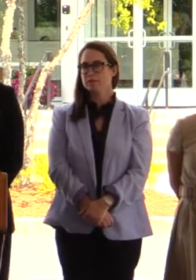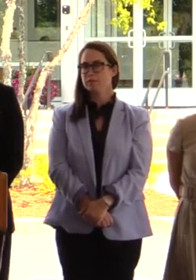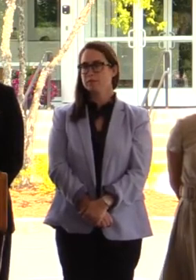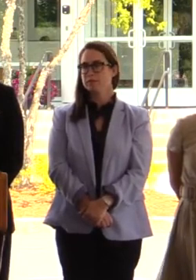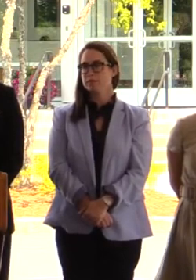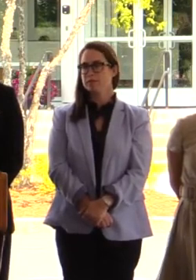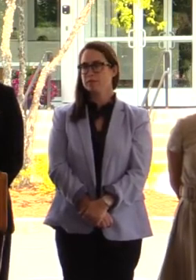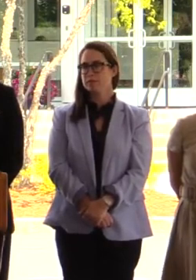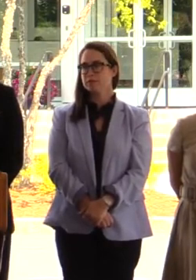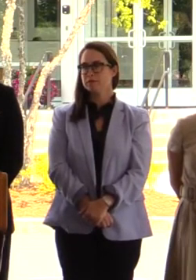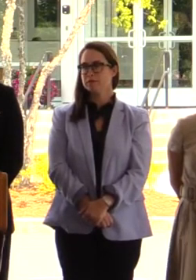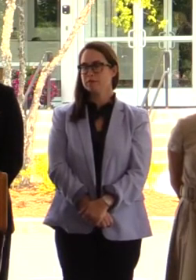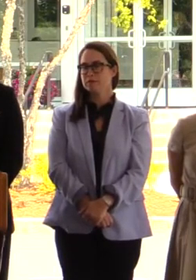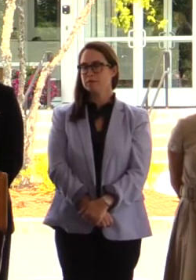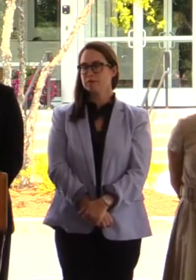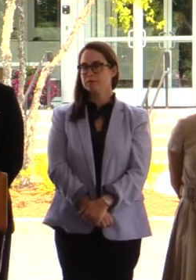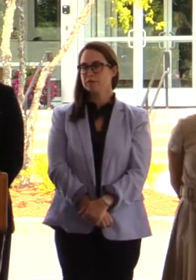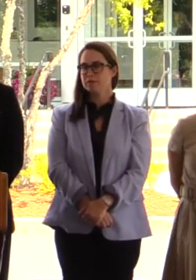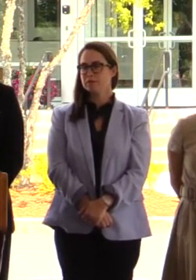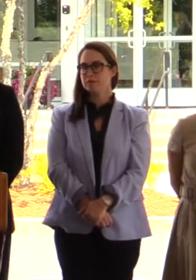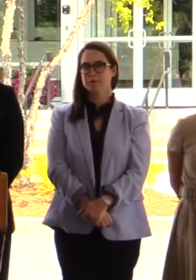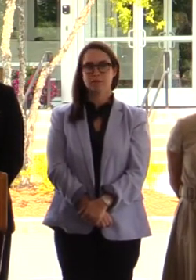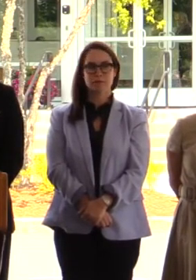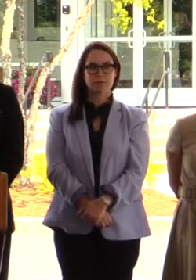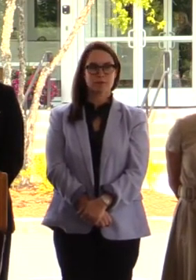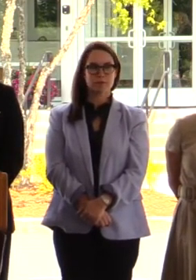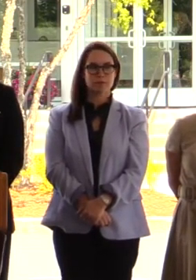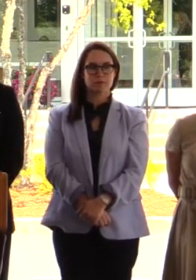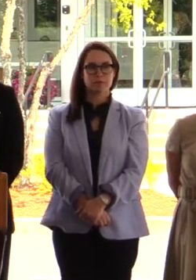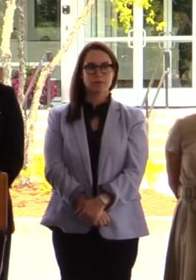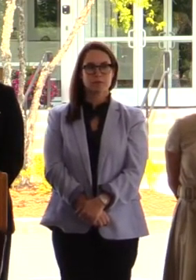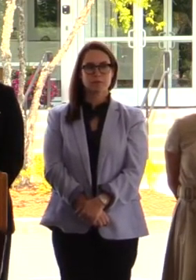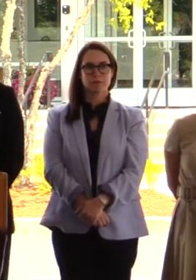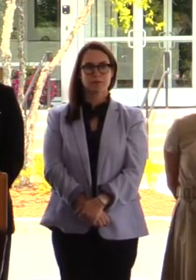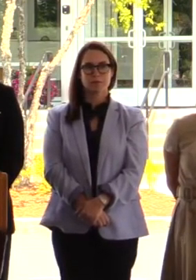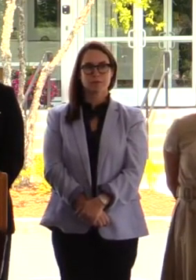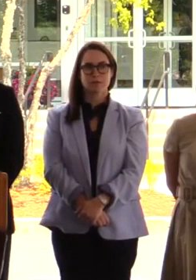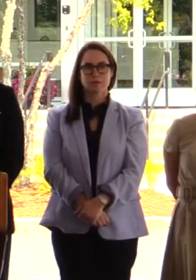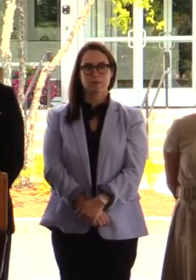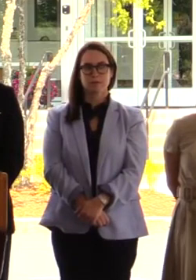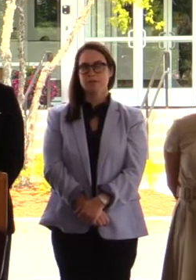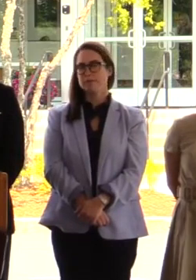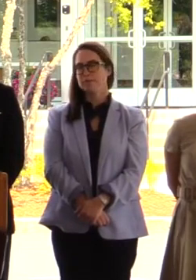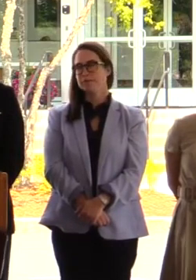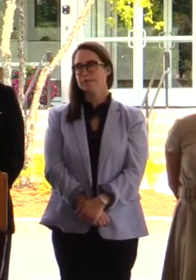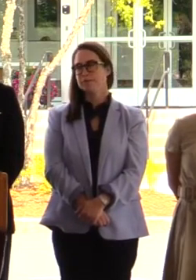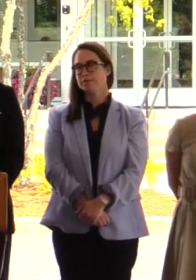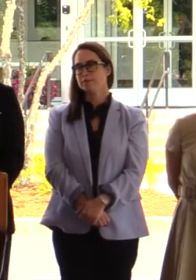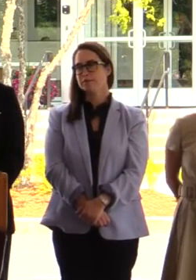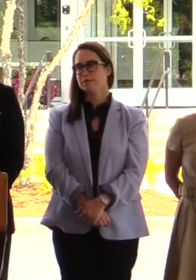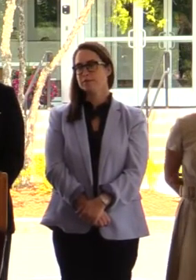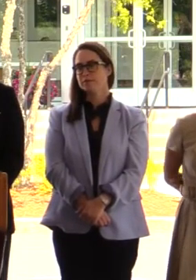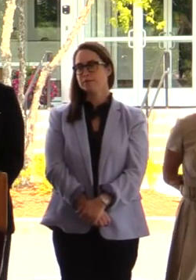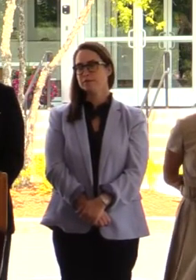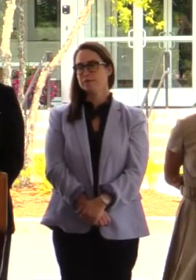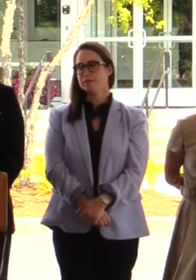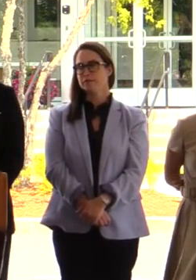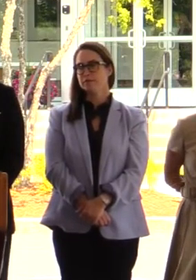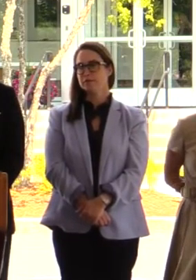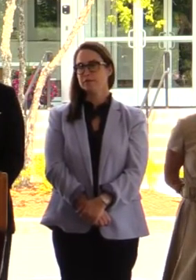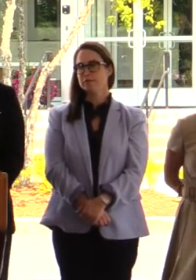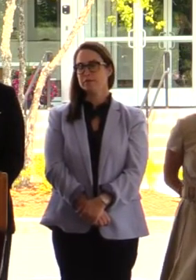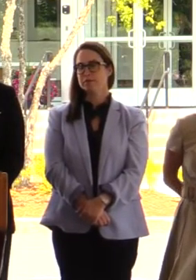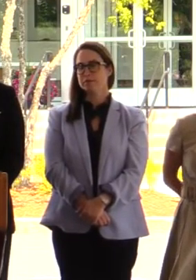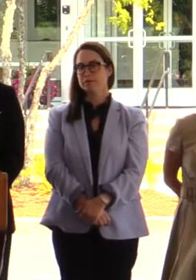recently an expansion in Marlborough. At Moderna, our mission is to deliver for patients